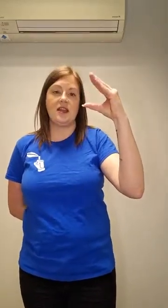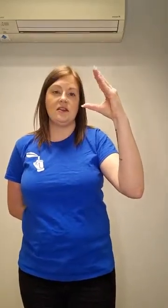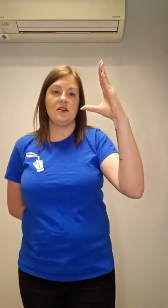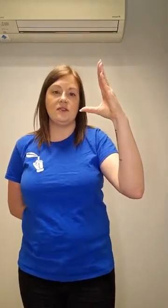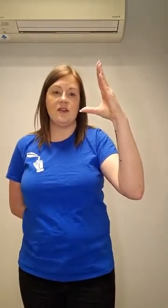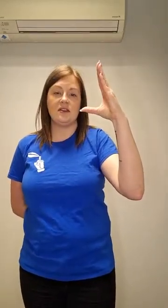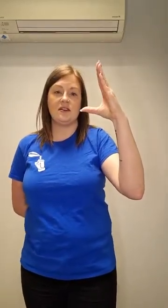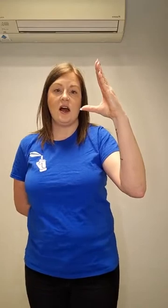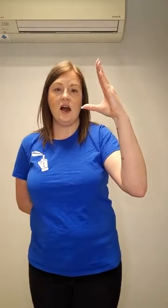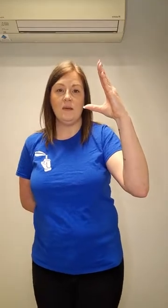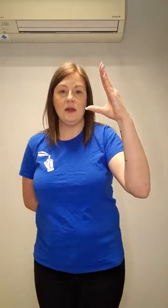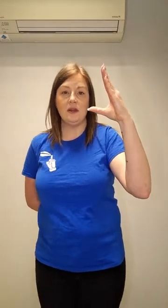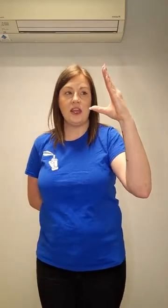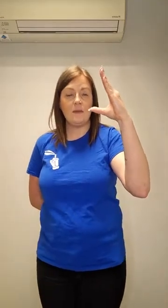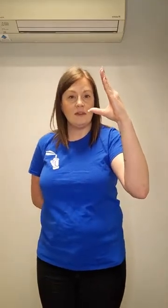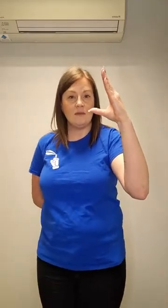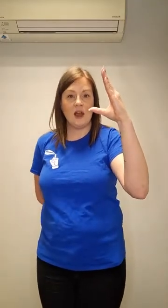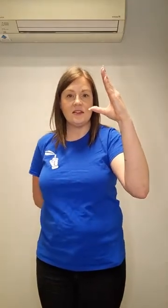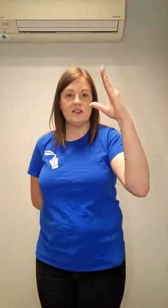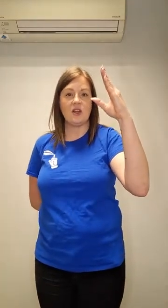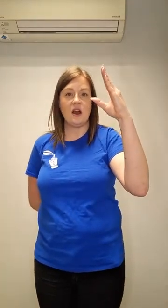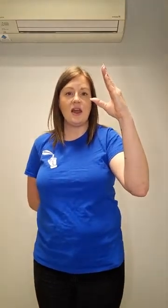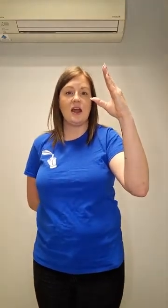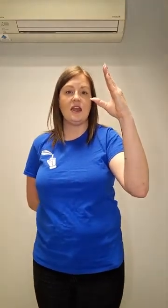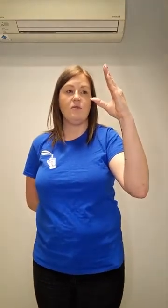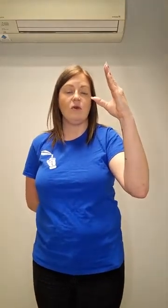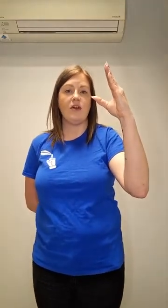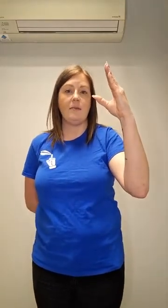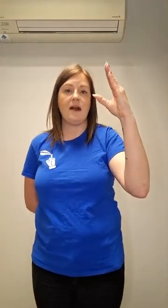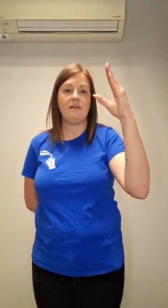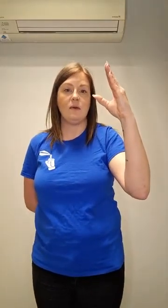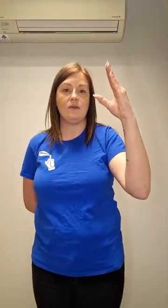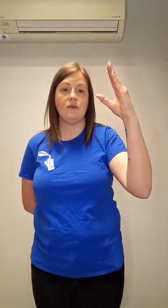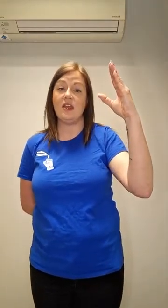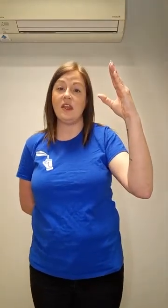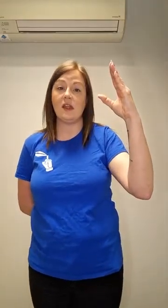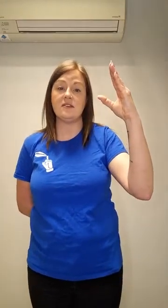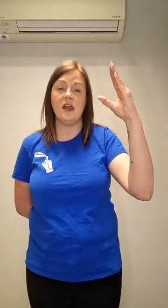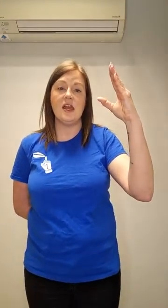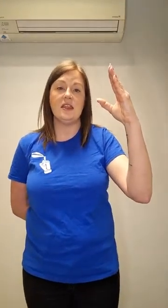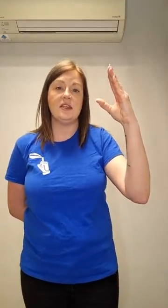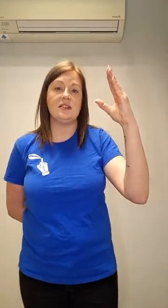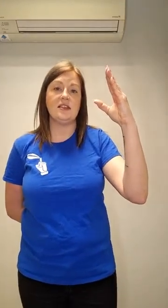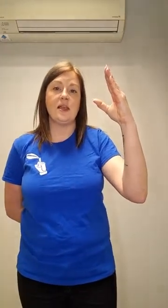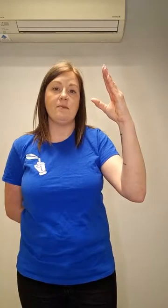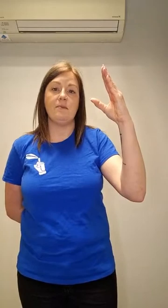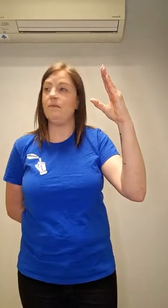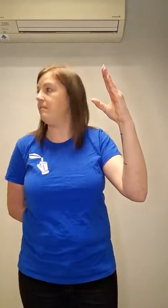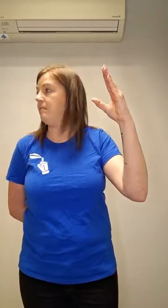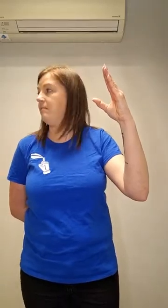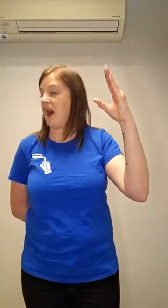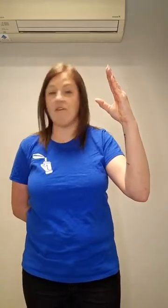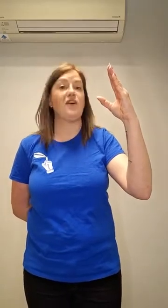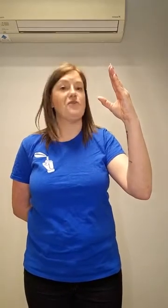Extend those fingers up, keeping them nice and tight, and keep your thumb parallel with your fingers. This is a parallel